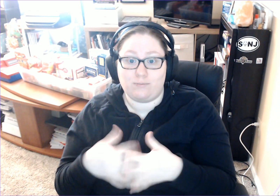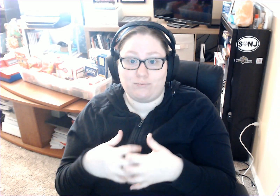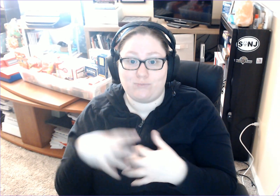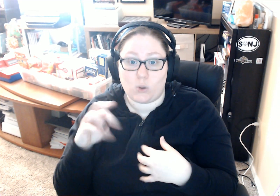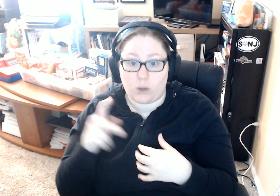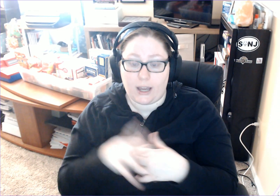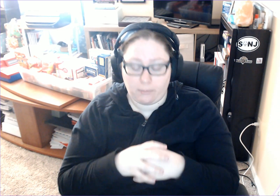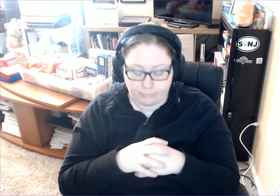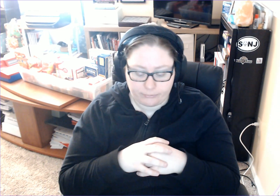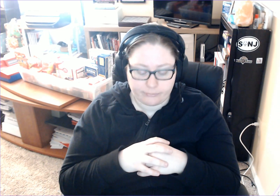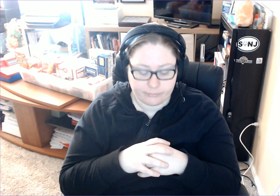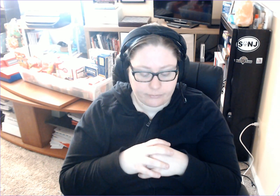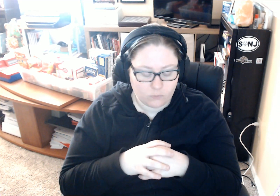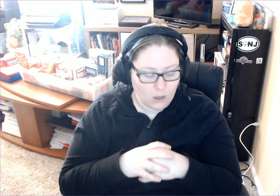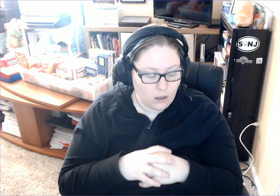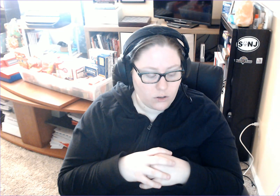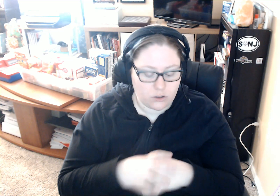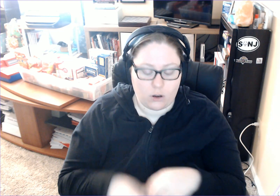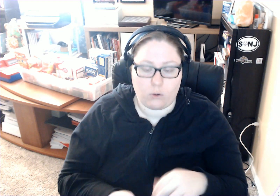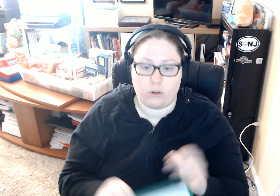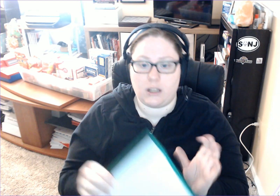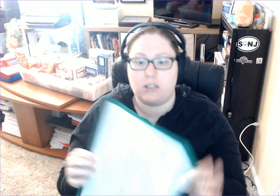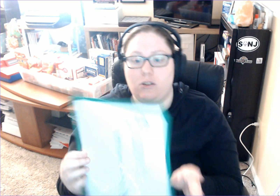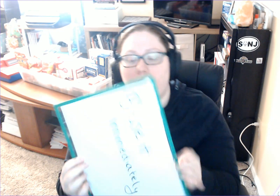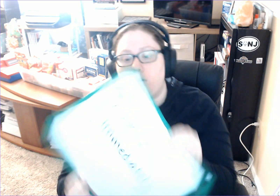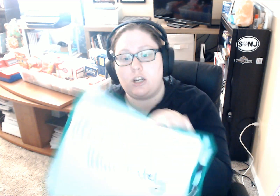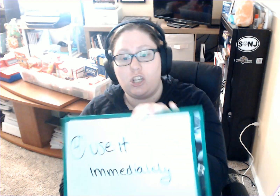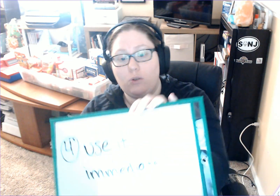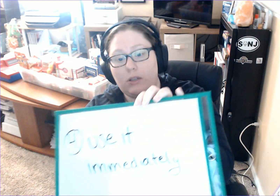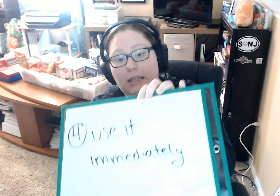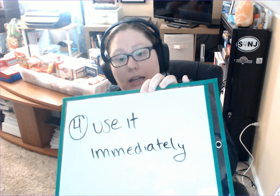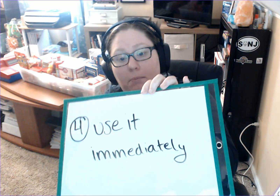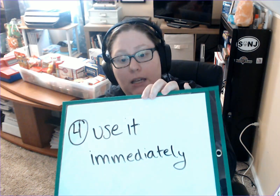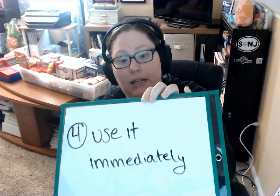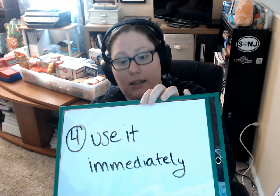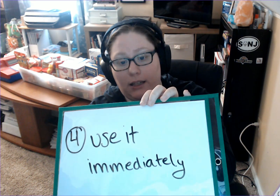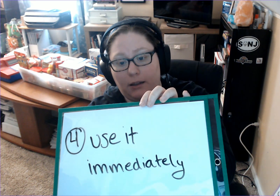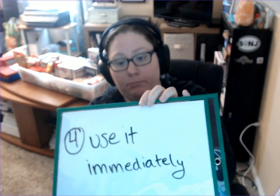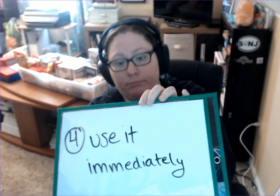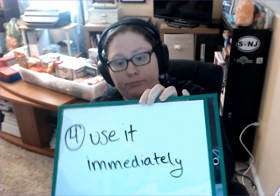Okay? So it's so that you can use it immediately.